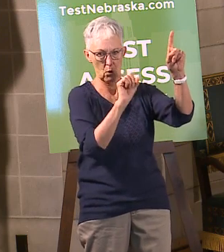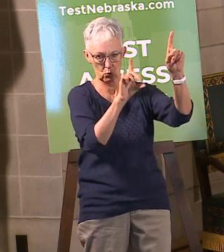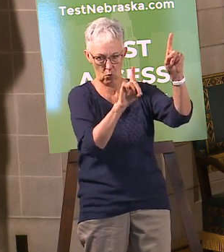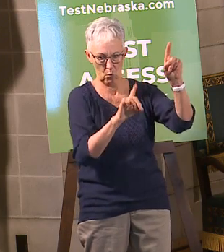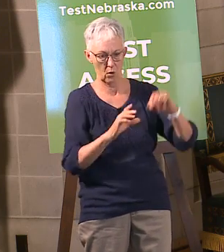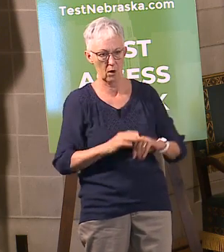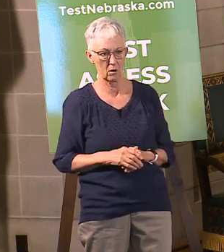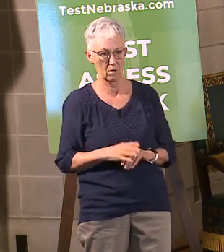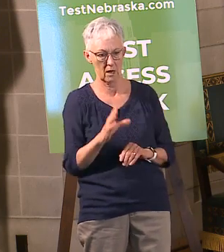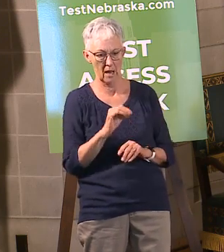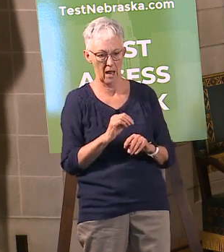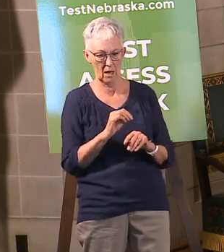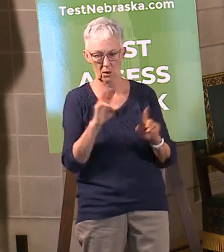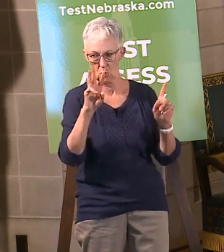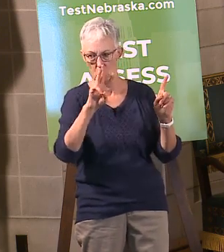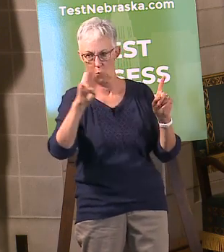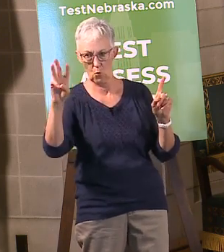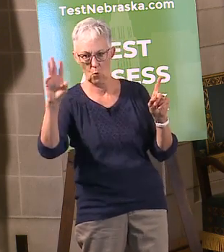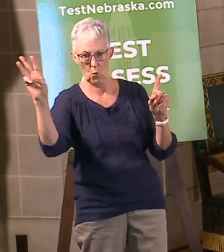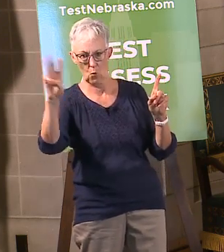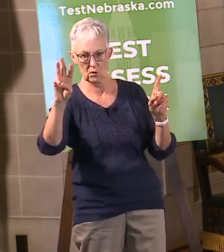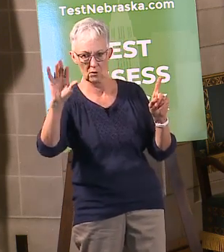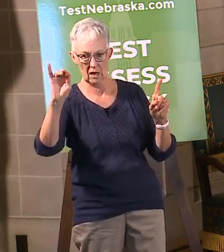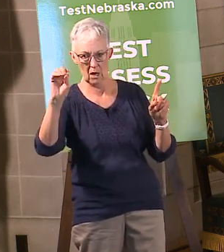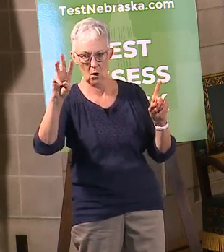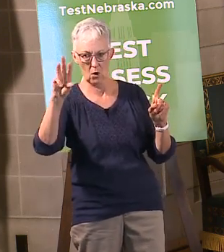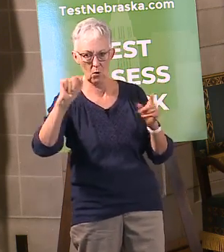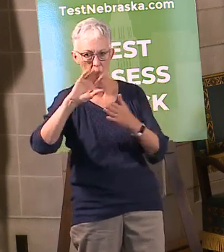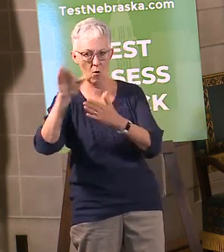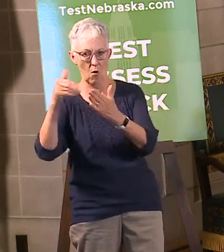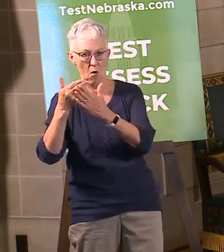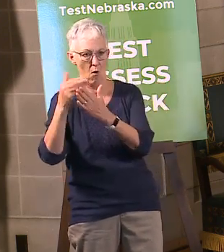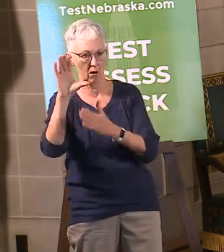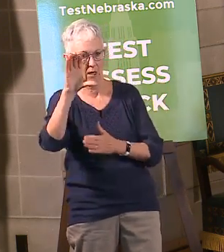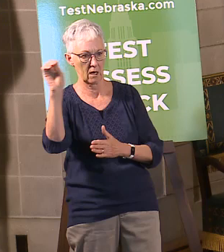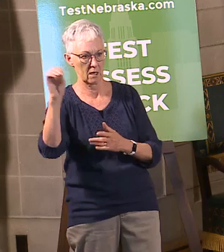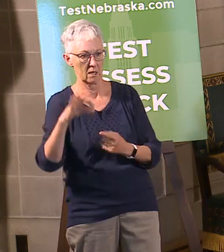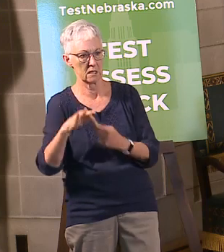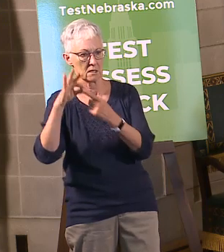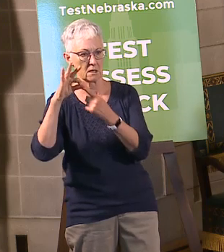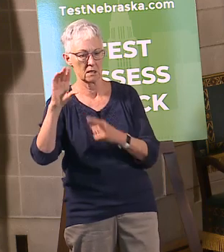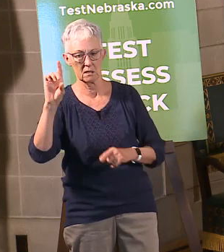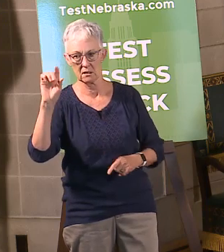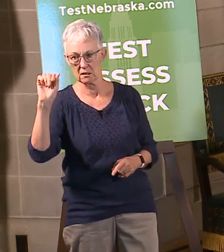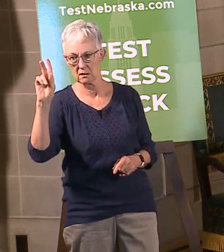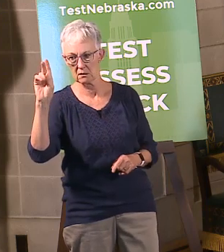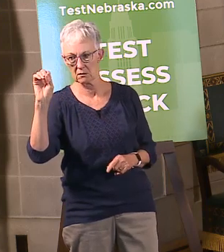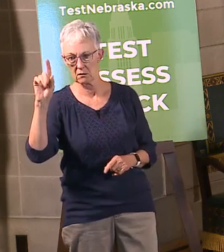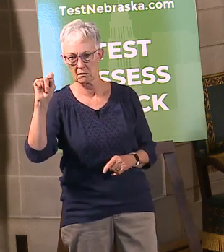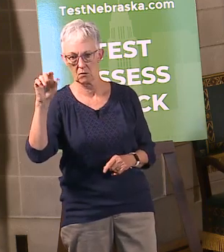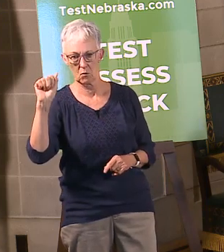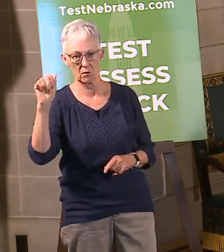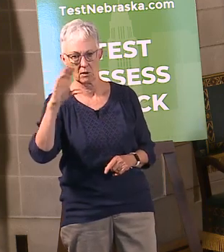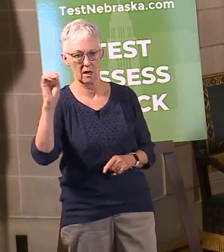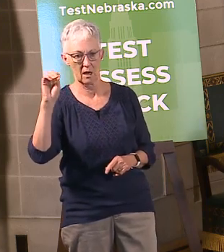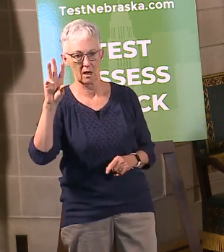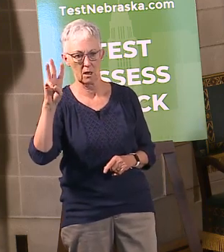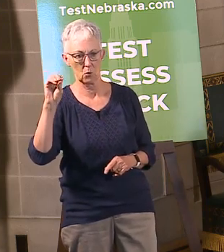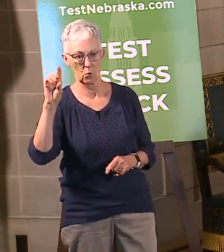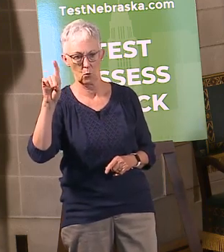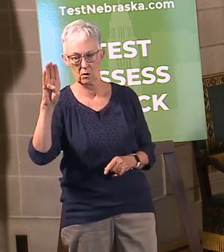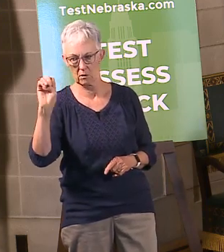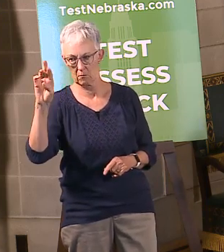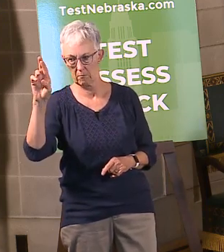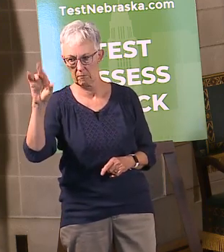and then western Iowa, all the counties, except for Dakota and Woodbury, which have directive health